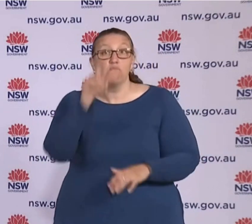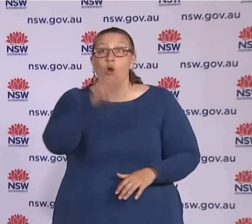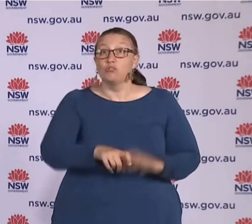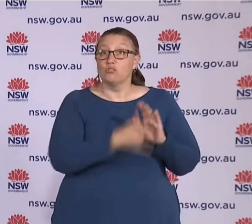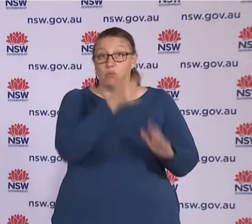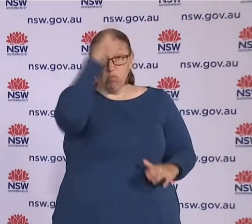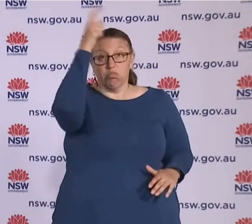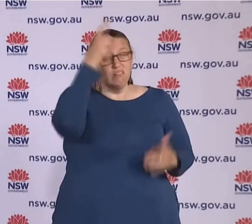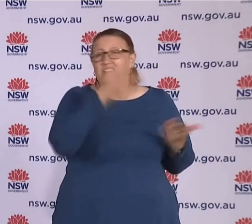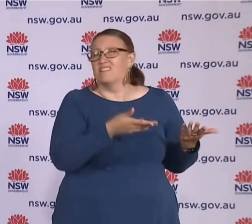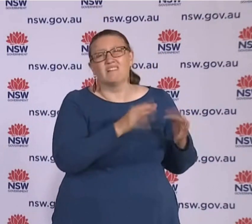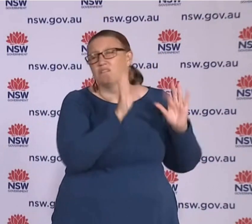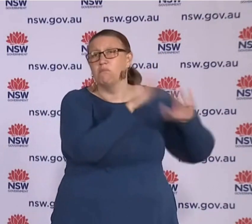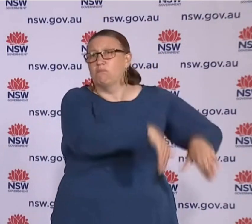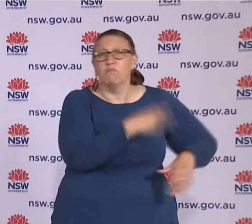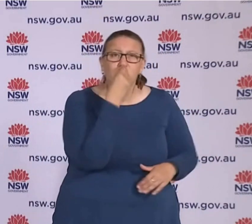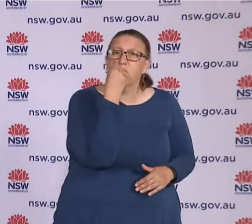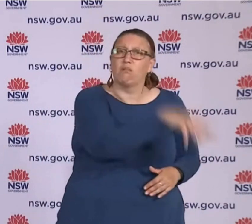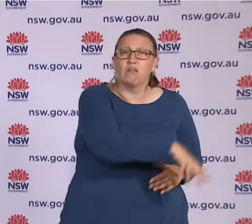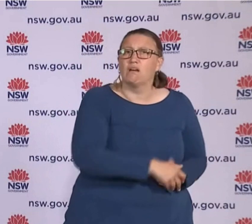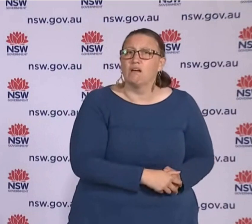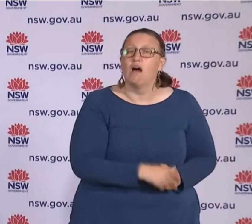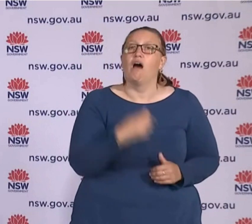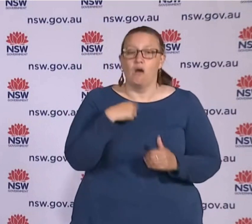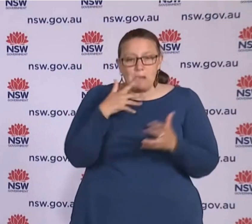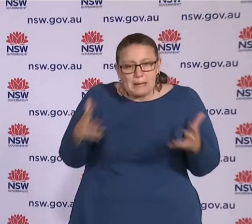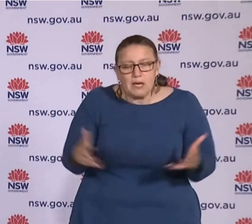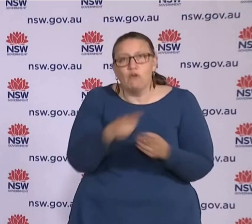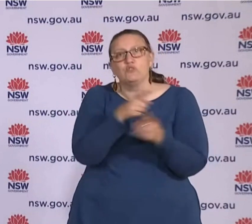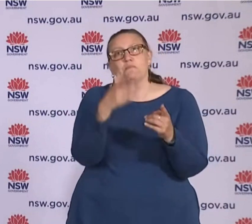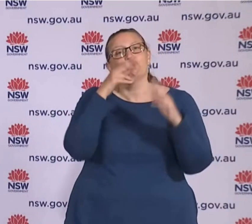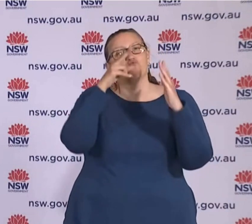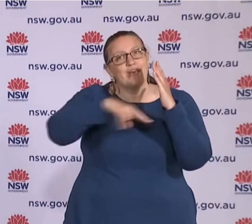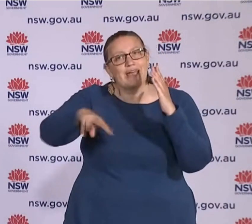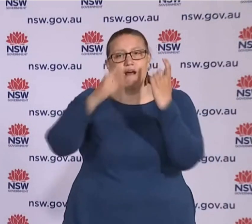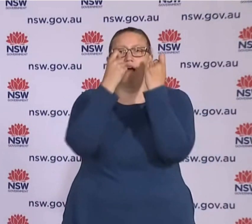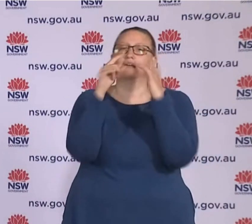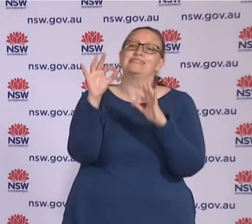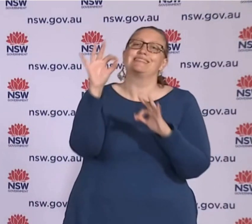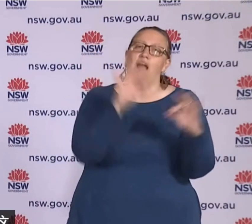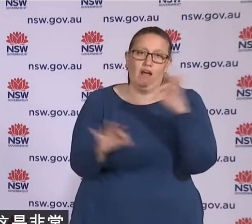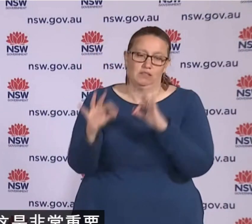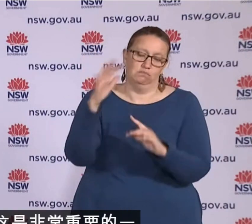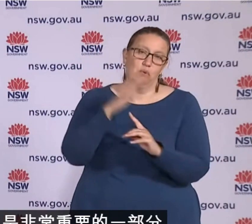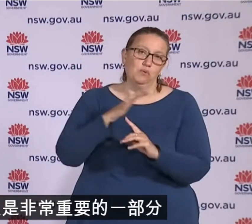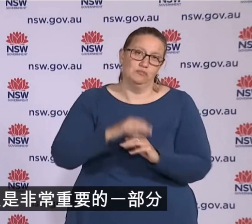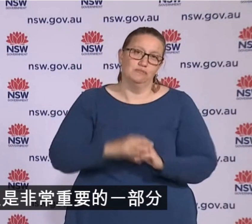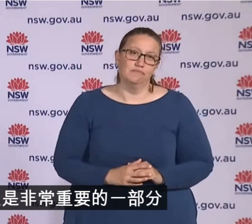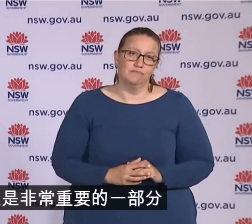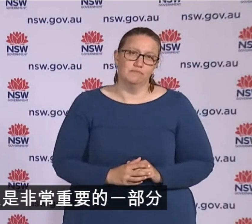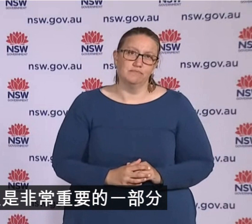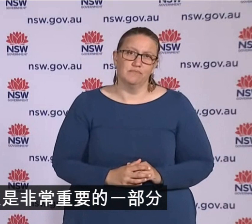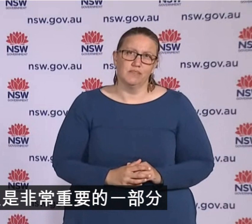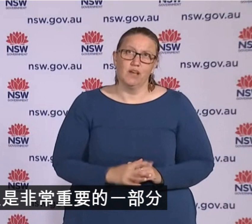will embrace the benefits of vaccination. I mean, in the end, this is such an essential part if we are going